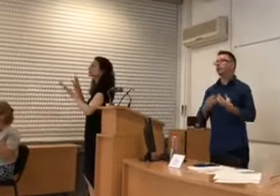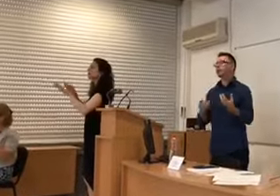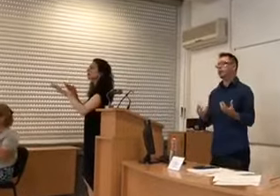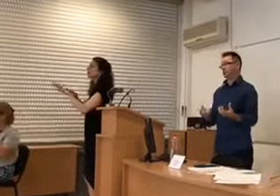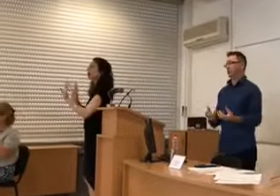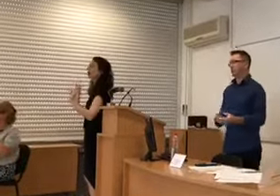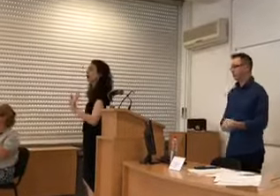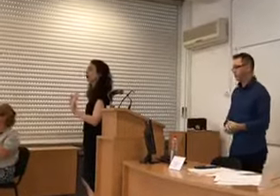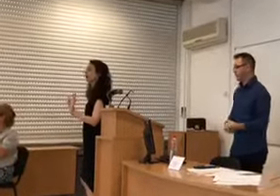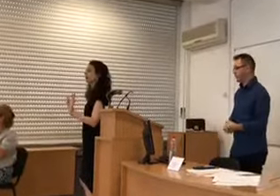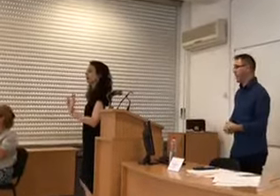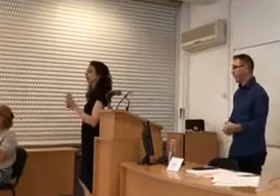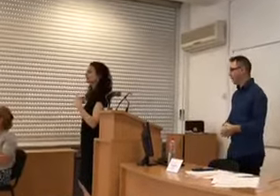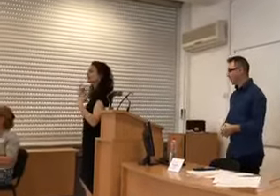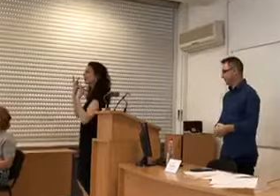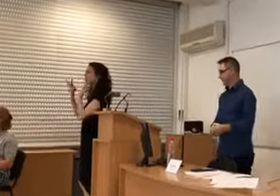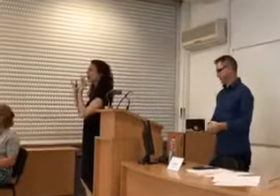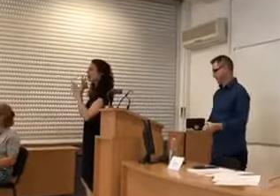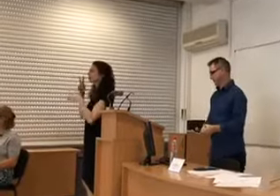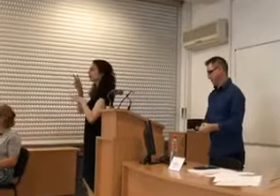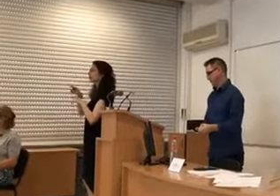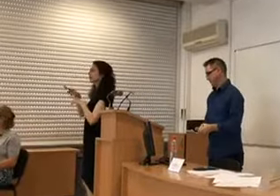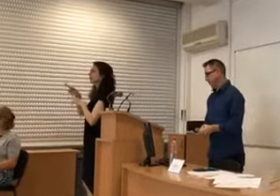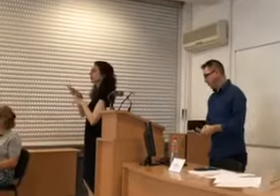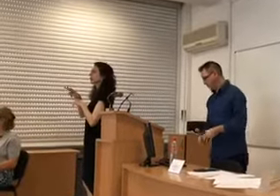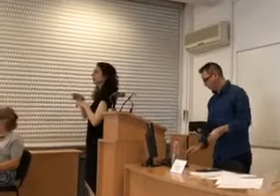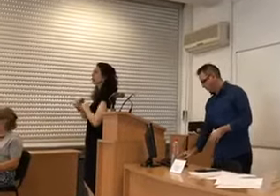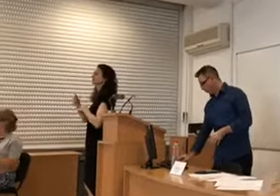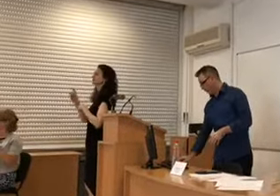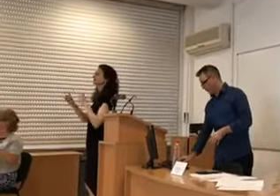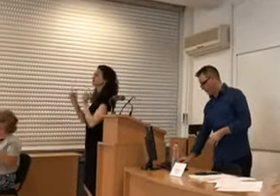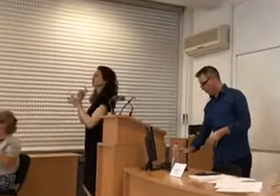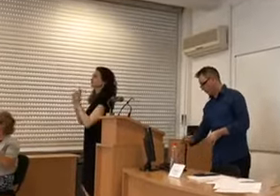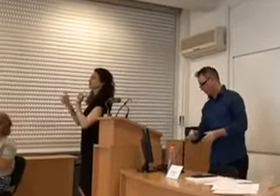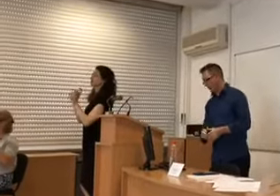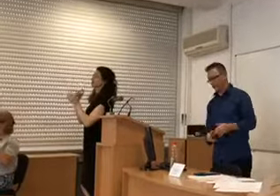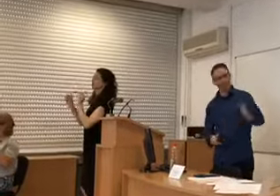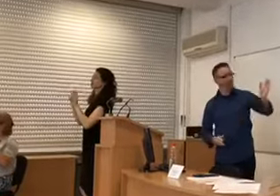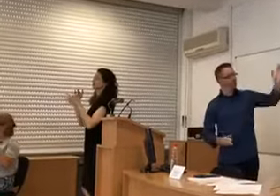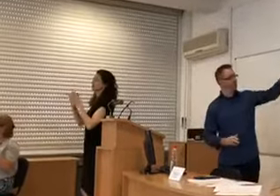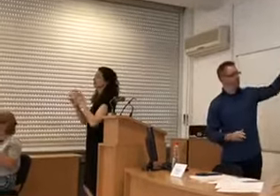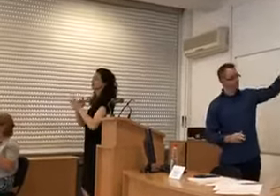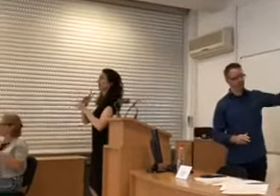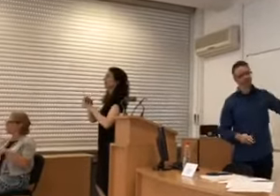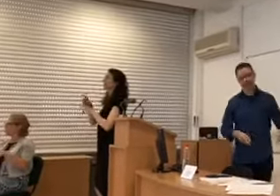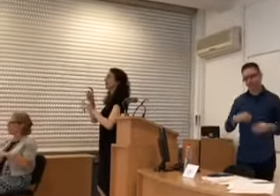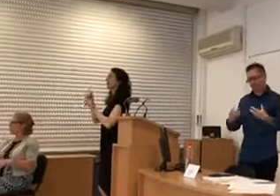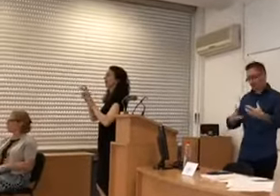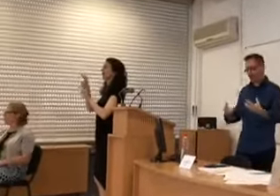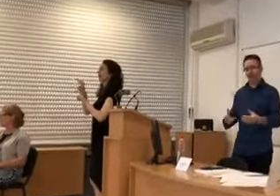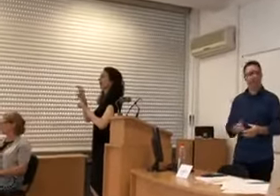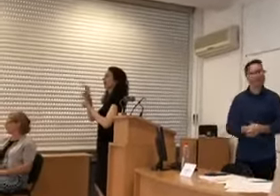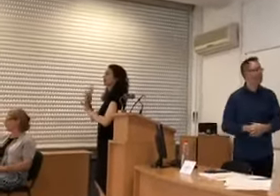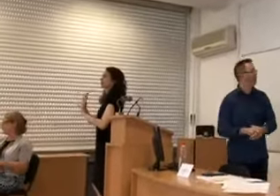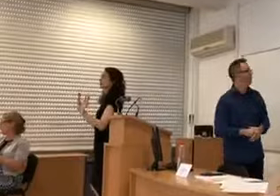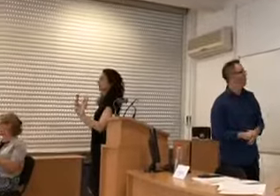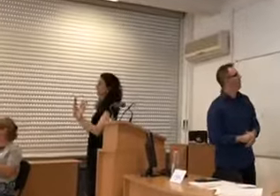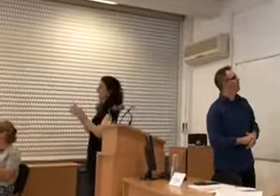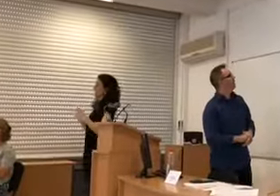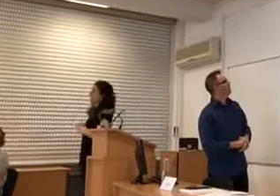are unleashed. So there is a lot of voyeurism going on, and those are the ways it is